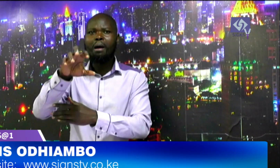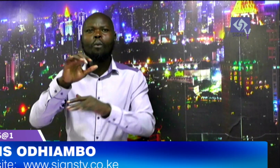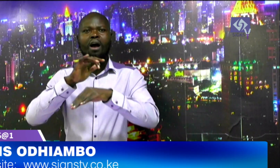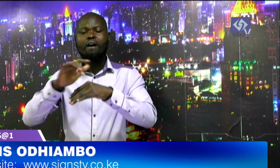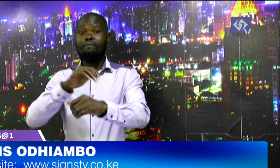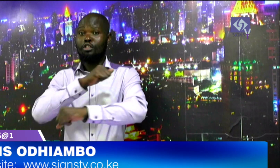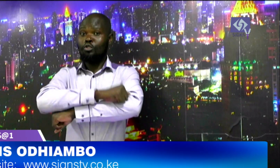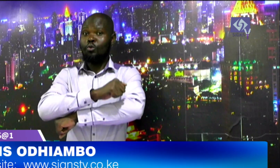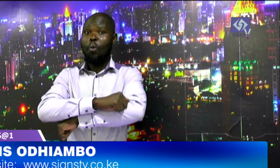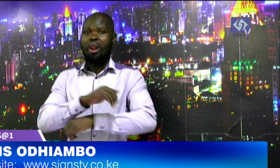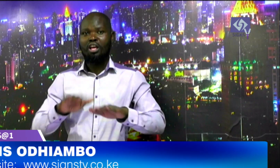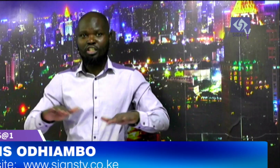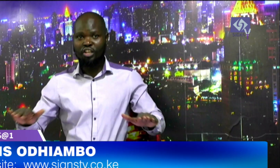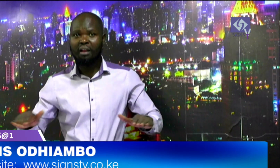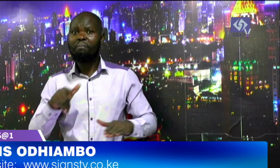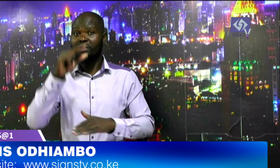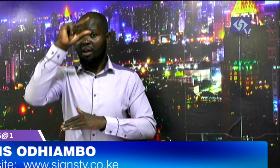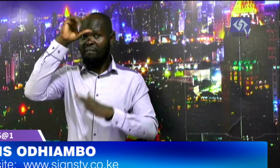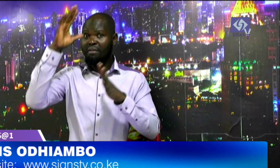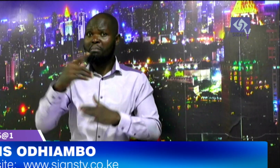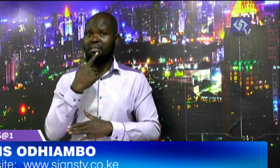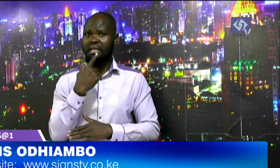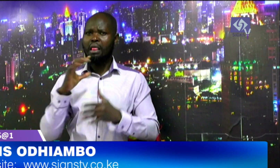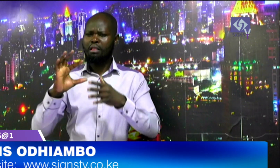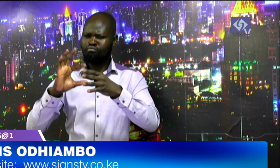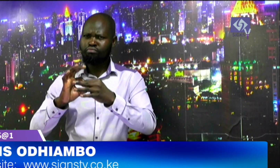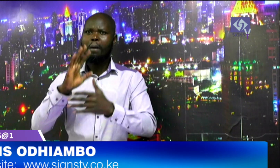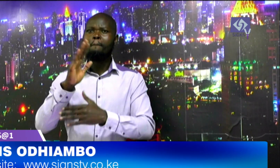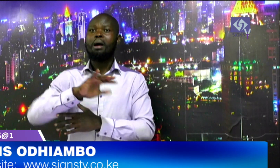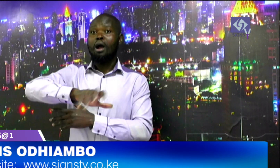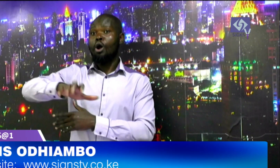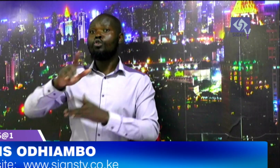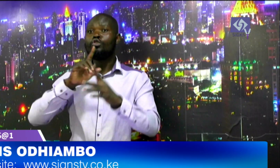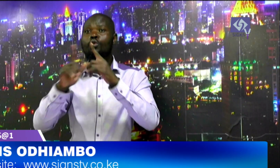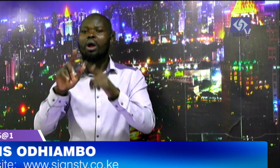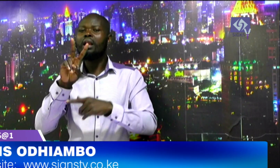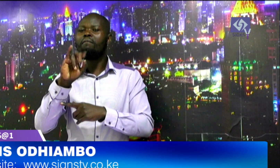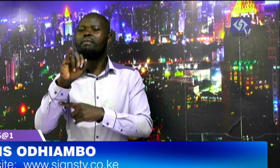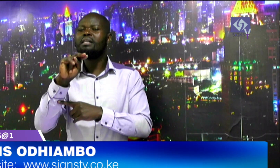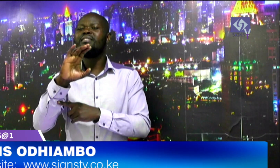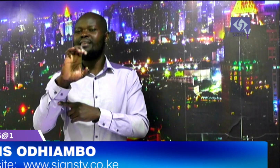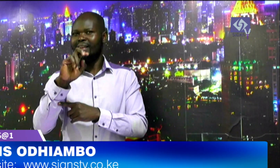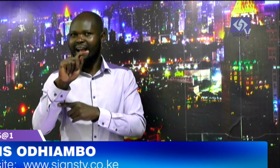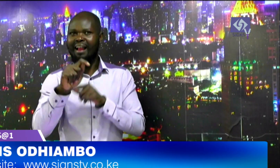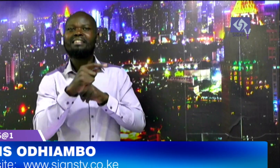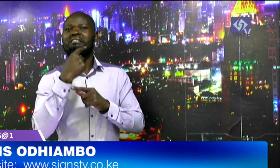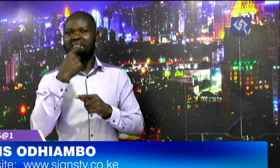affected school children. Governor Chiboi was joined by County Assembly Speaker